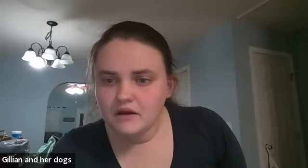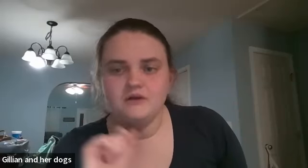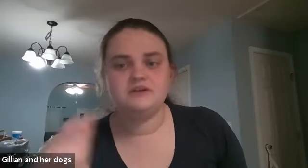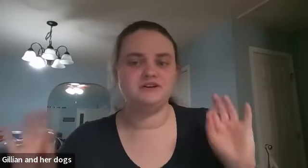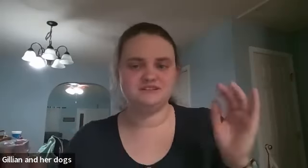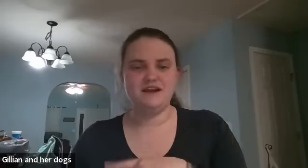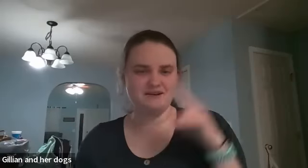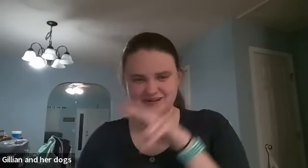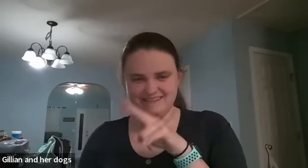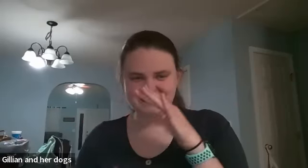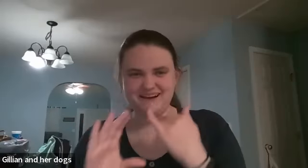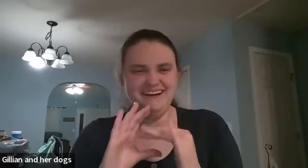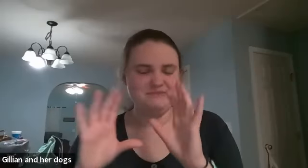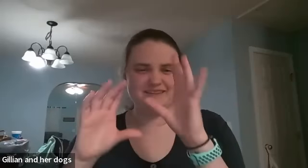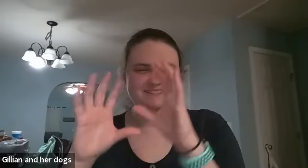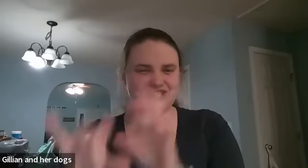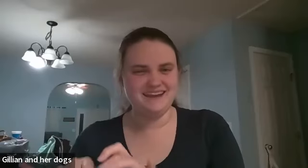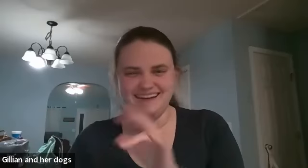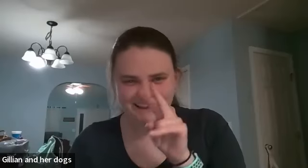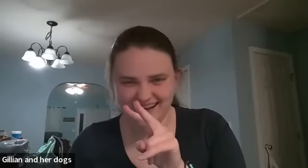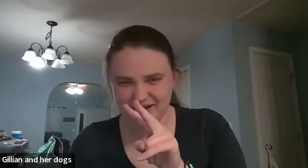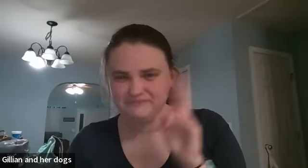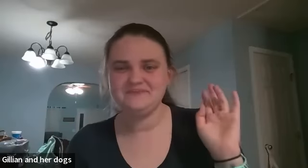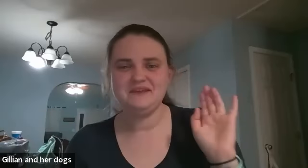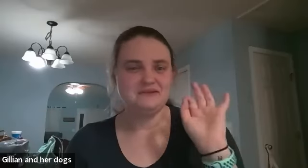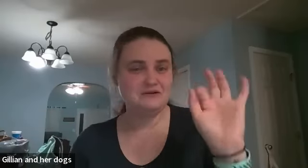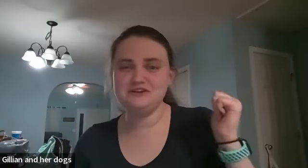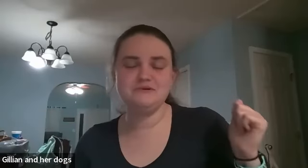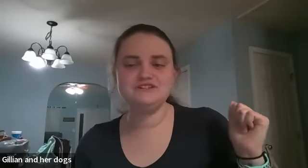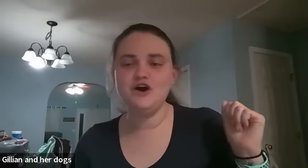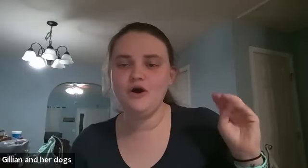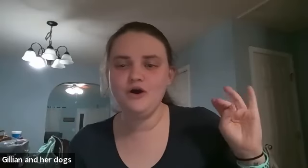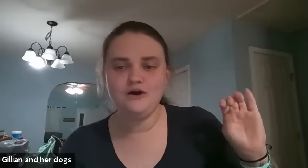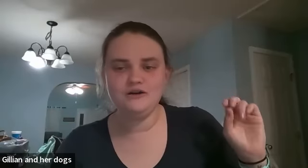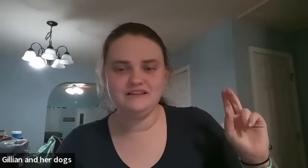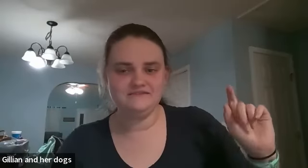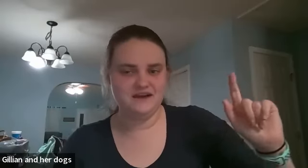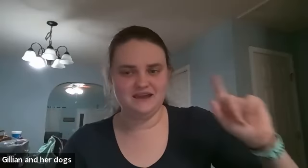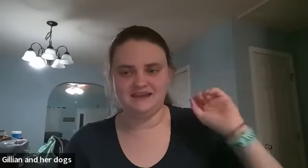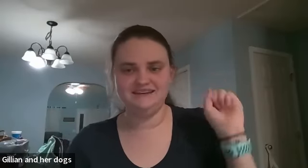Oh no, you're good. Sorry, I was reading the email. I mean the chat. Oh no, you were totally fine.